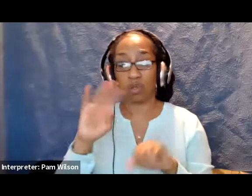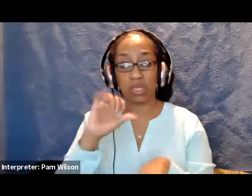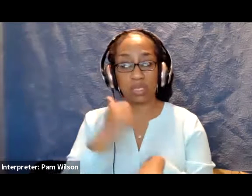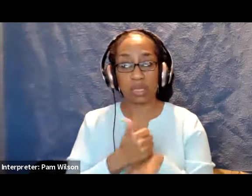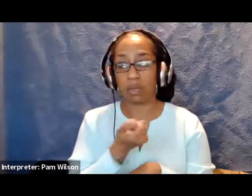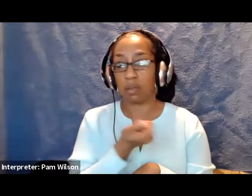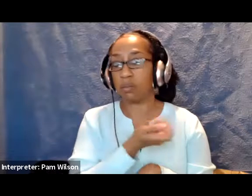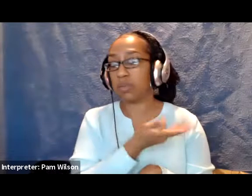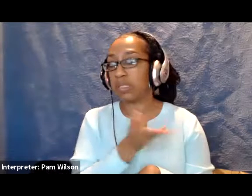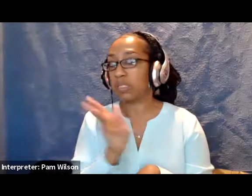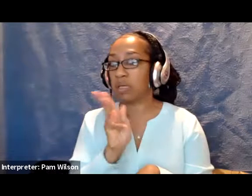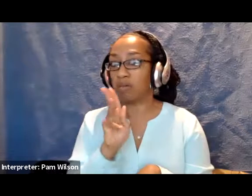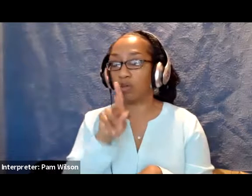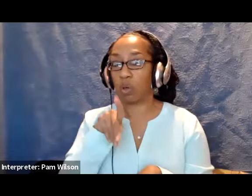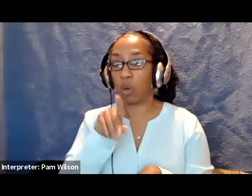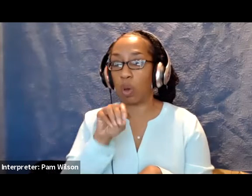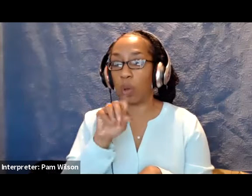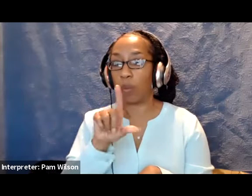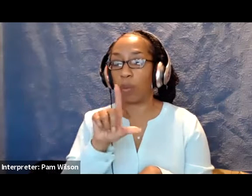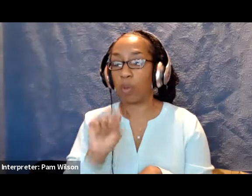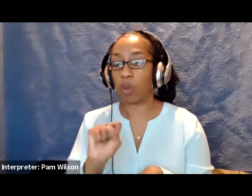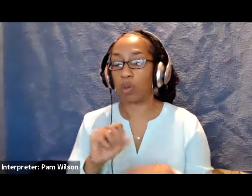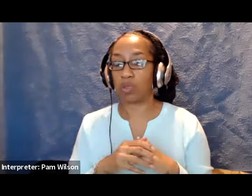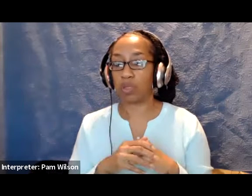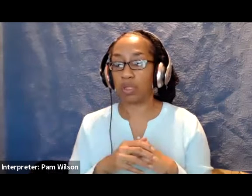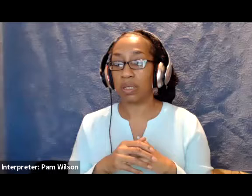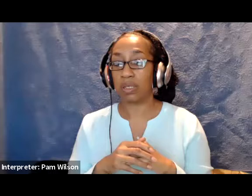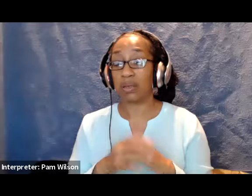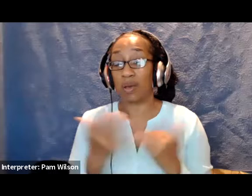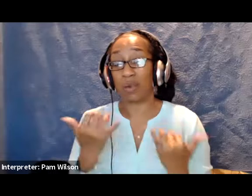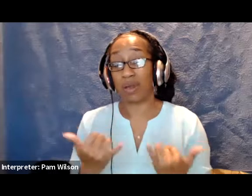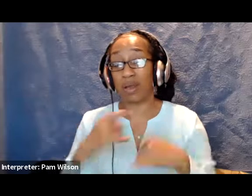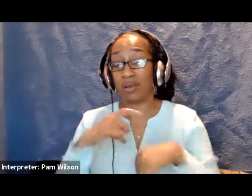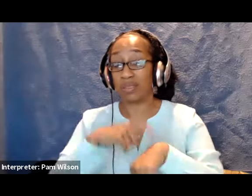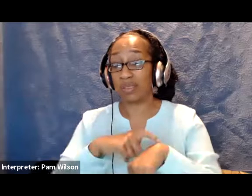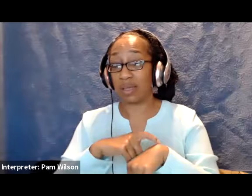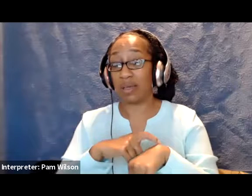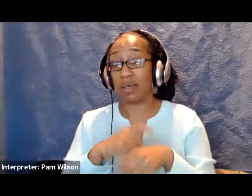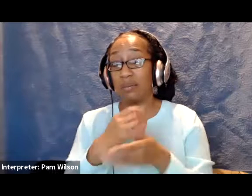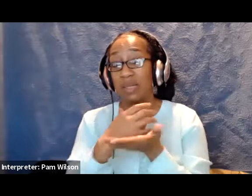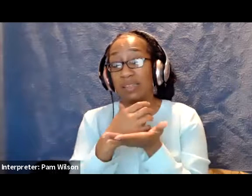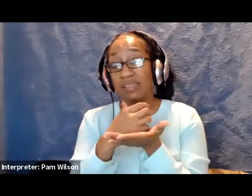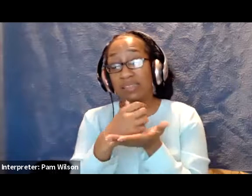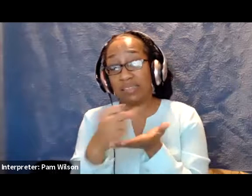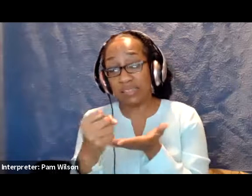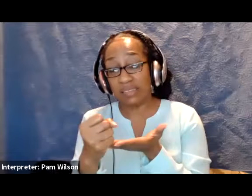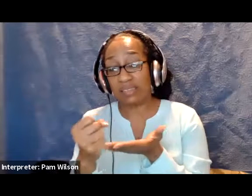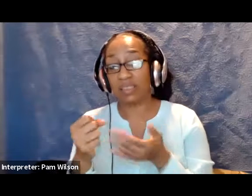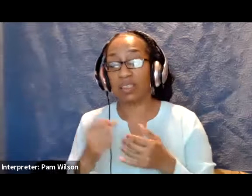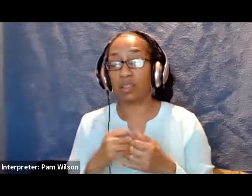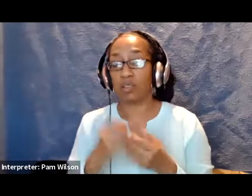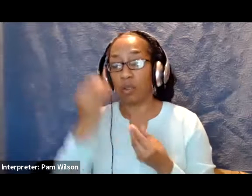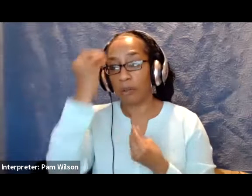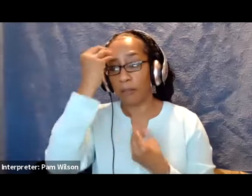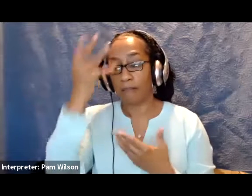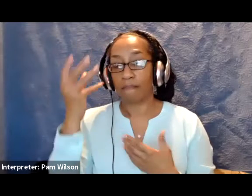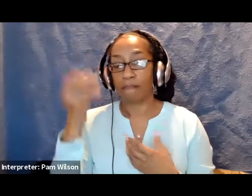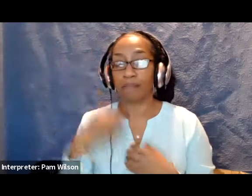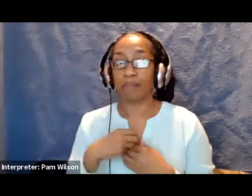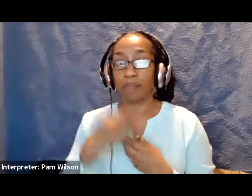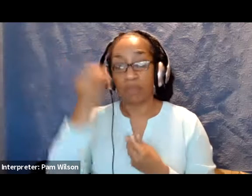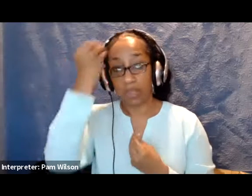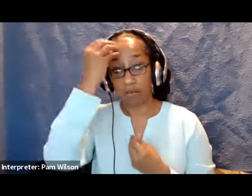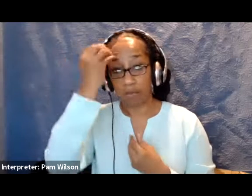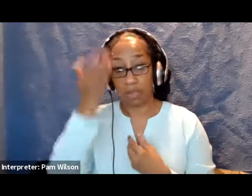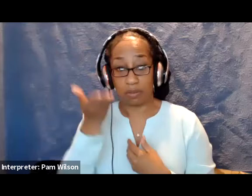polls throughout. We're running out of time. I'm just gonna let you know that the information is here